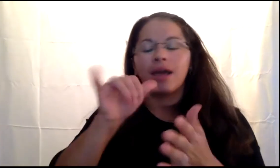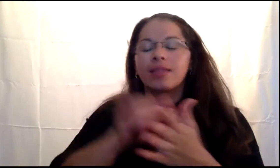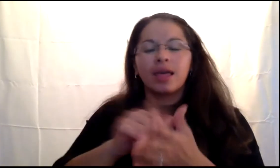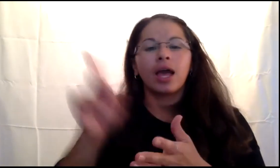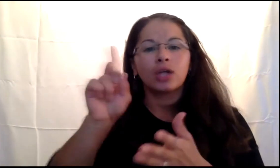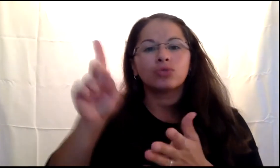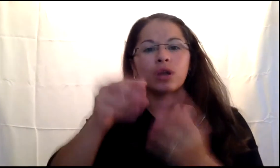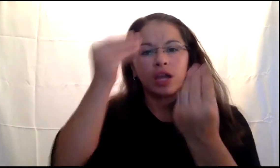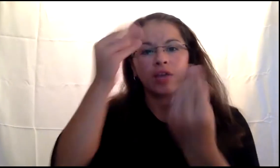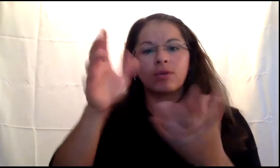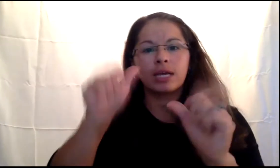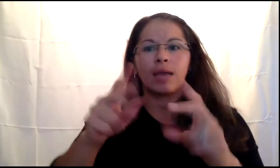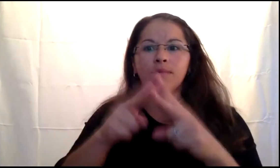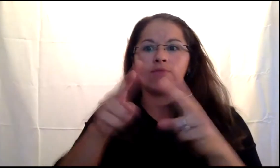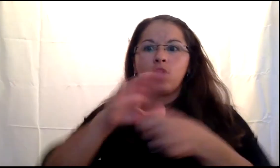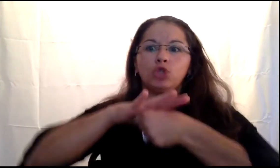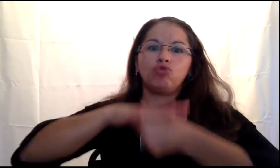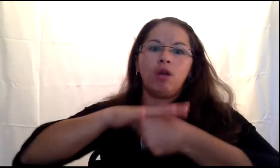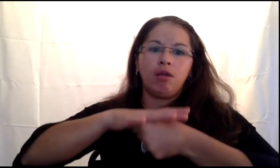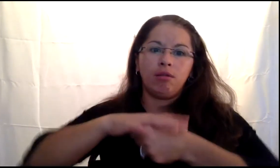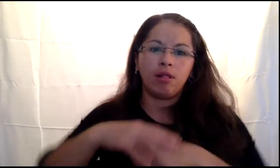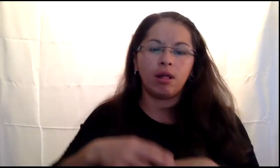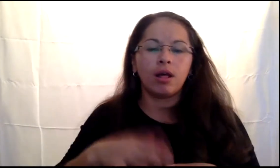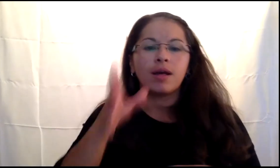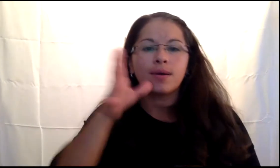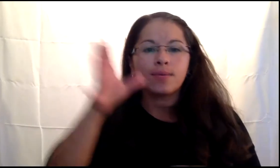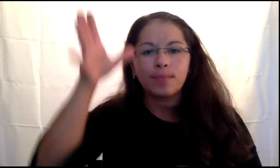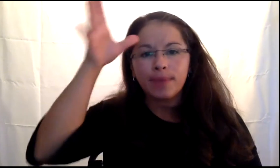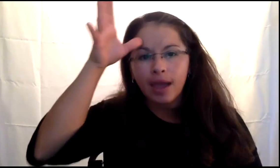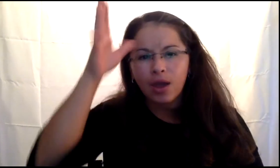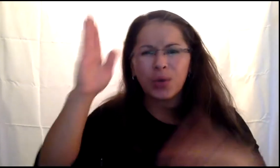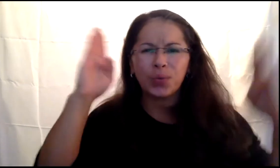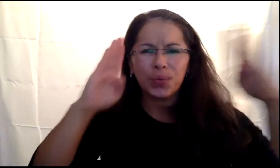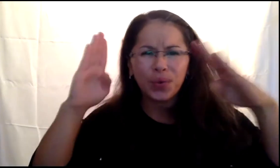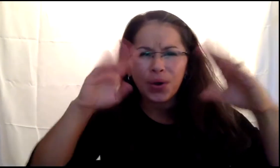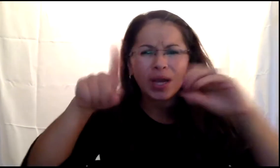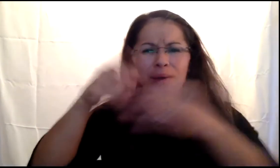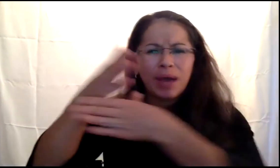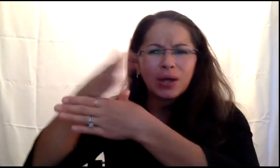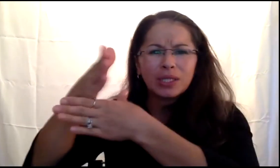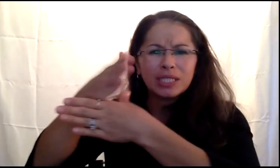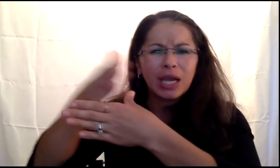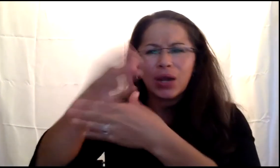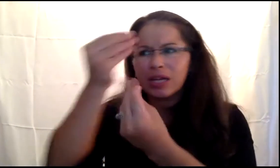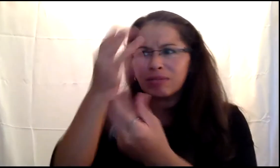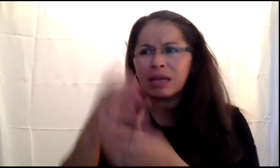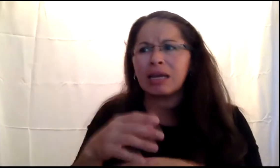they're worried, the parents are worried about sharing that information. They're worried about calling a financial aid office and explaining